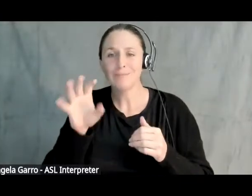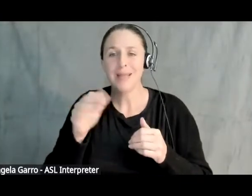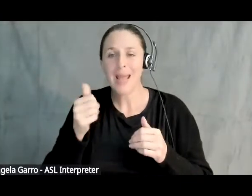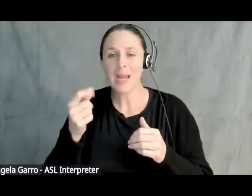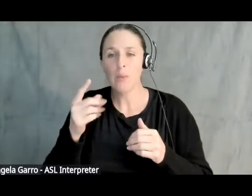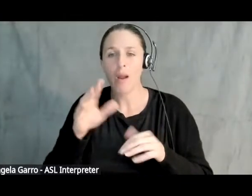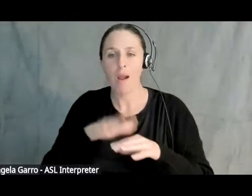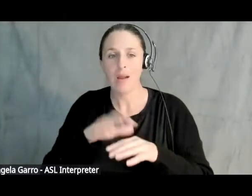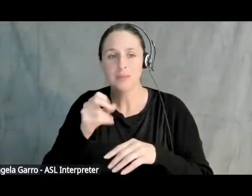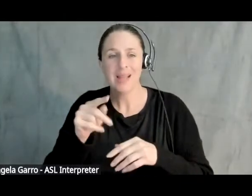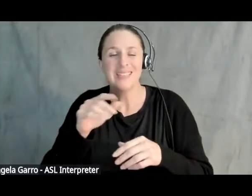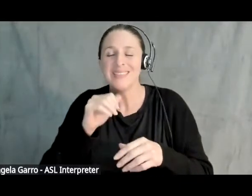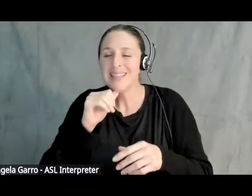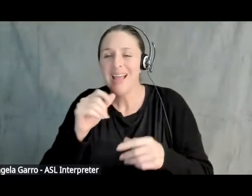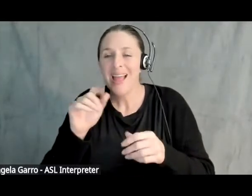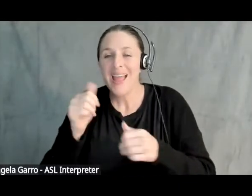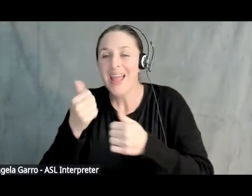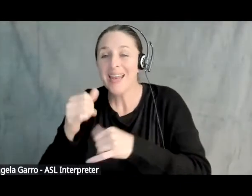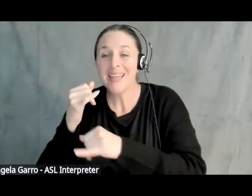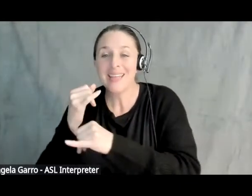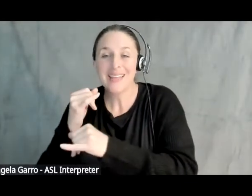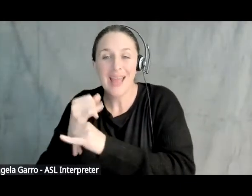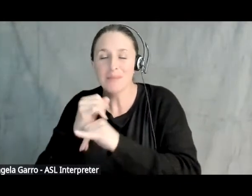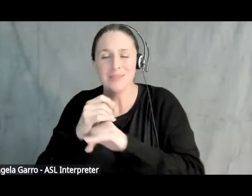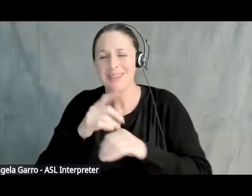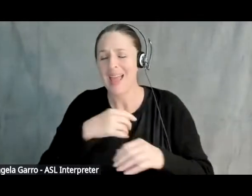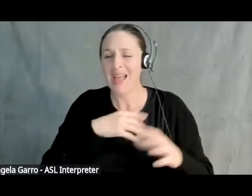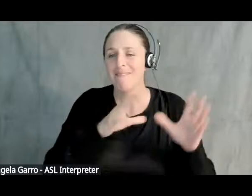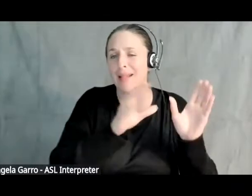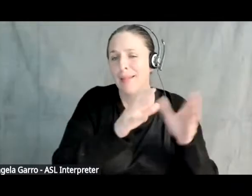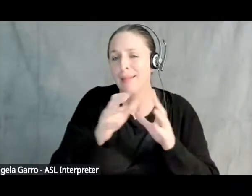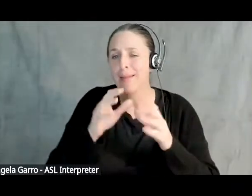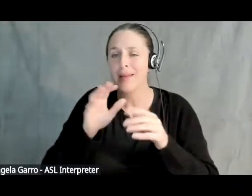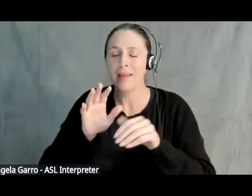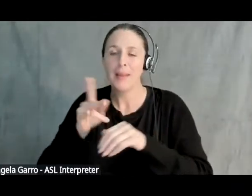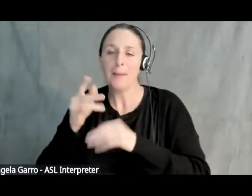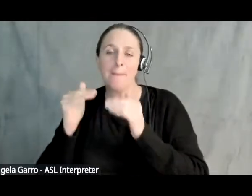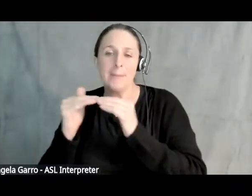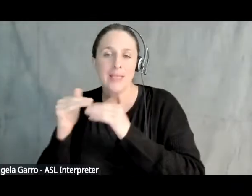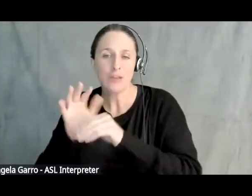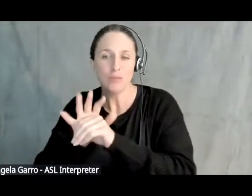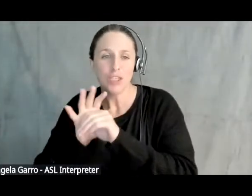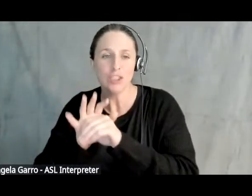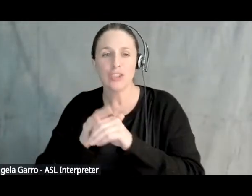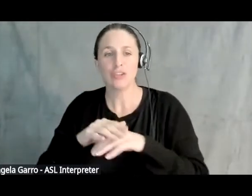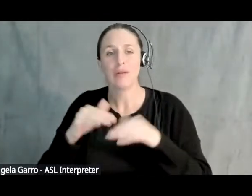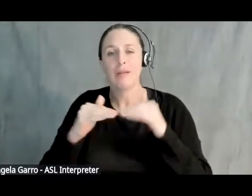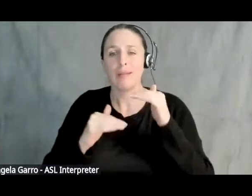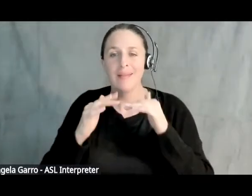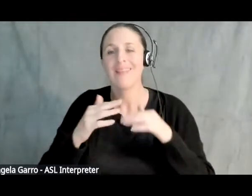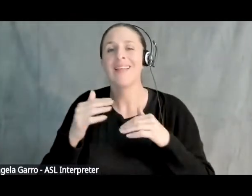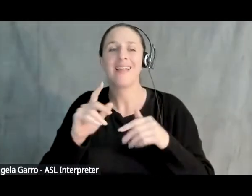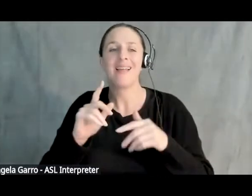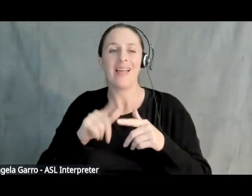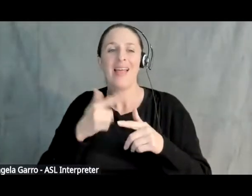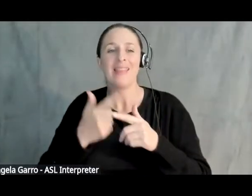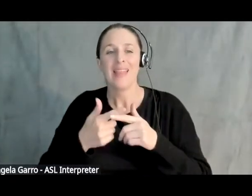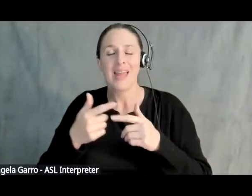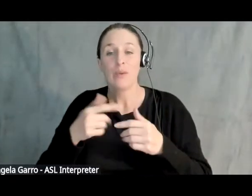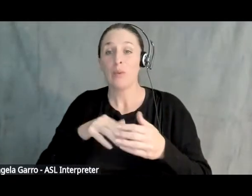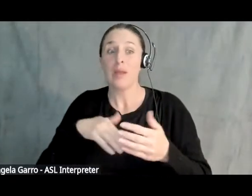campus. It happens to any of the middle schools, cliques, and you have peer pressure, you have your adolescents, and then to come into our school district and we try to peel that off and